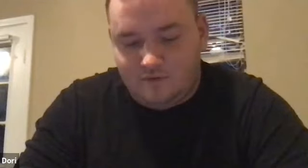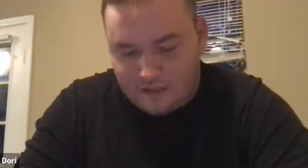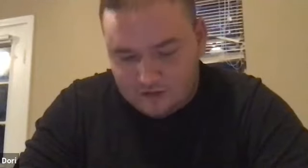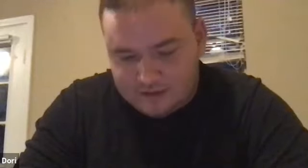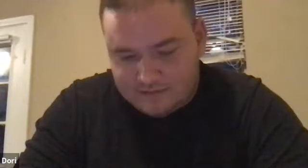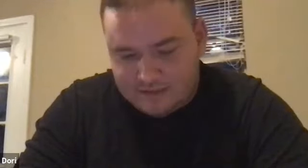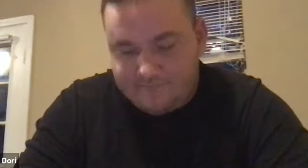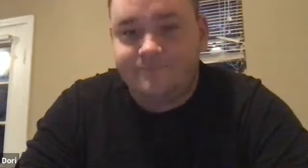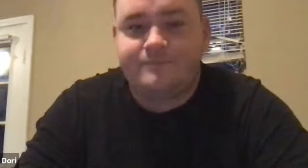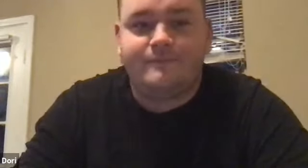regular CV.